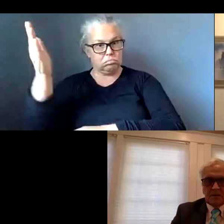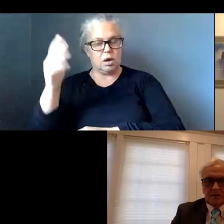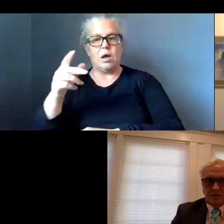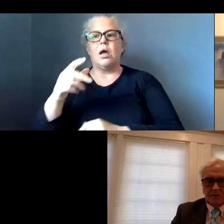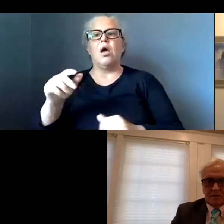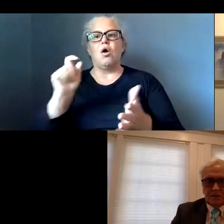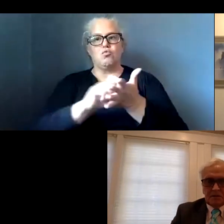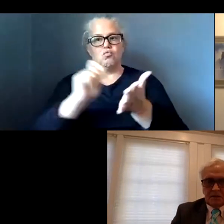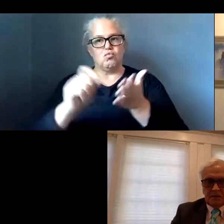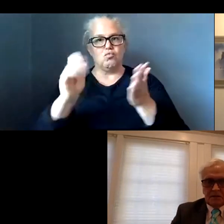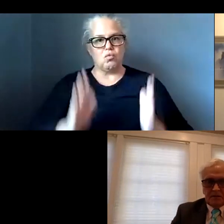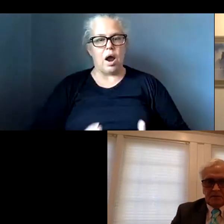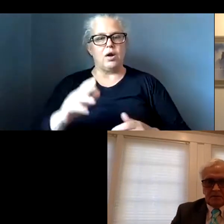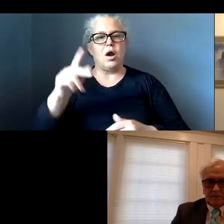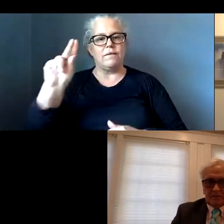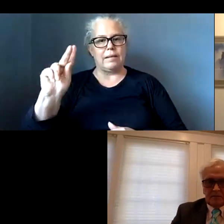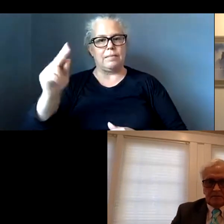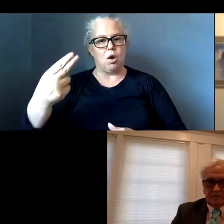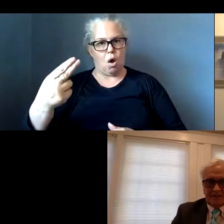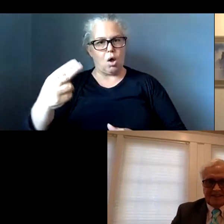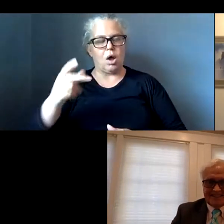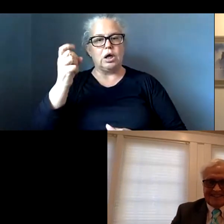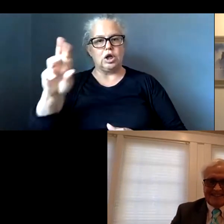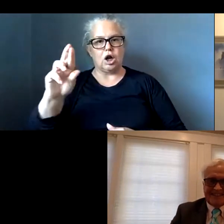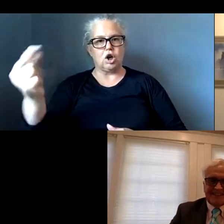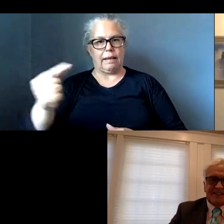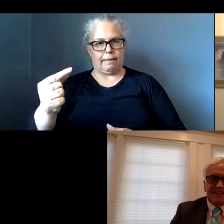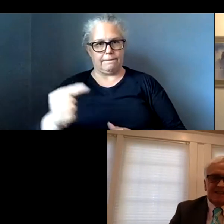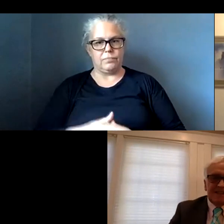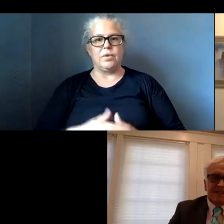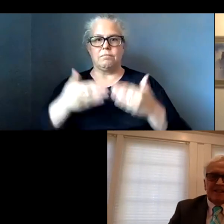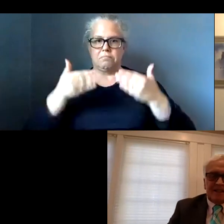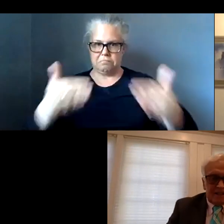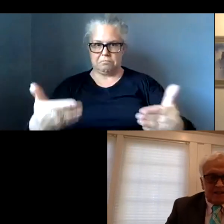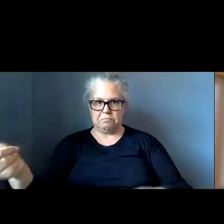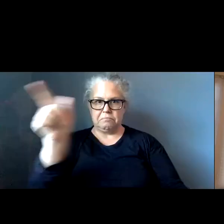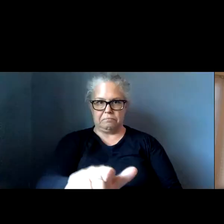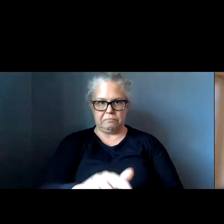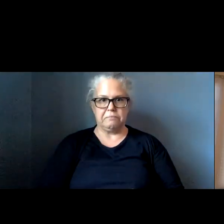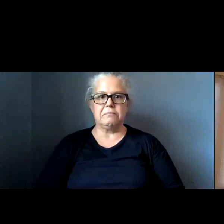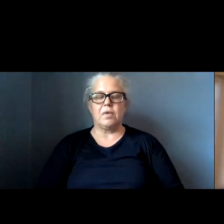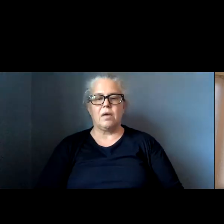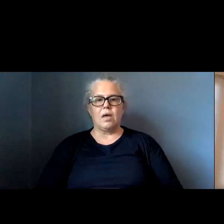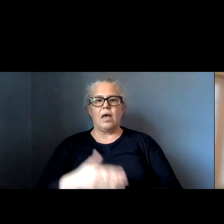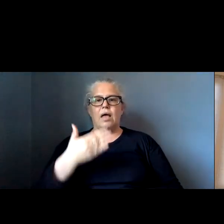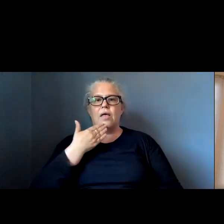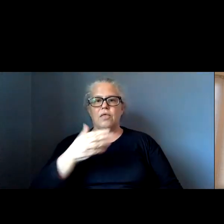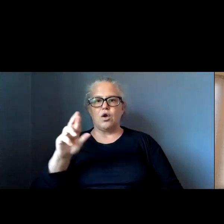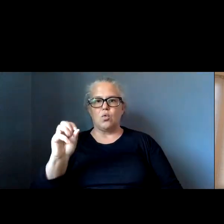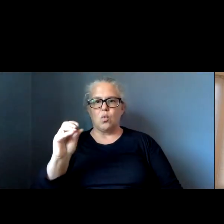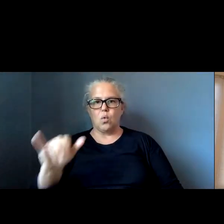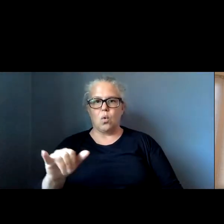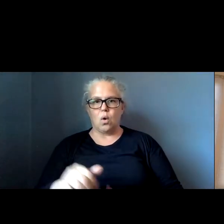the author of Kiplin Hall, Dr. Richard Gillin. Dr. Gillin, take it away. Well, thank you, Roy, for a